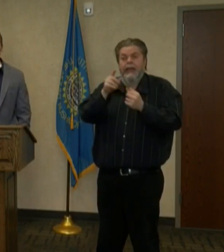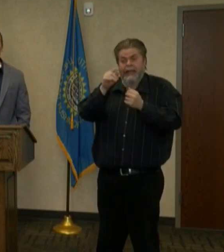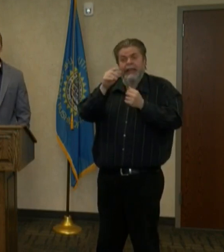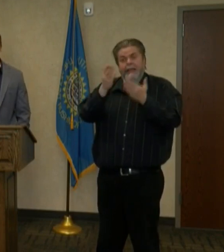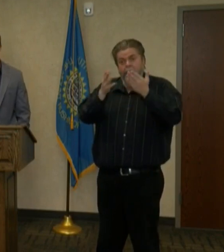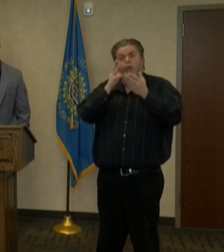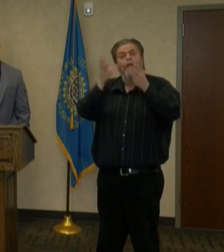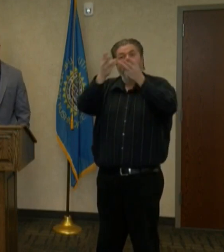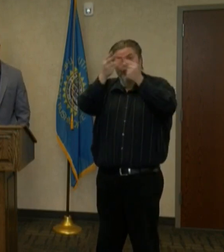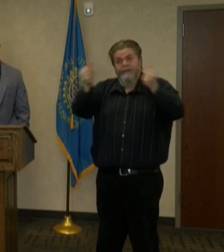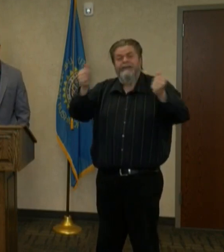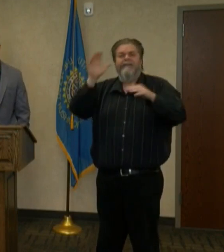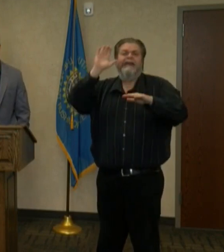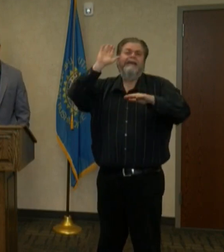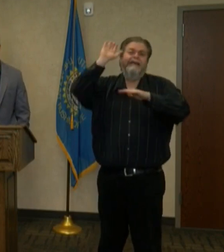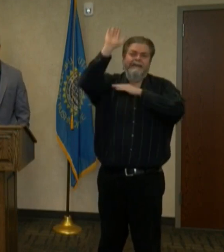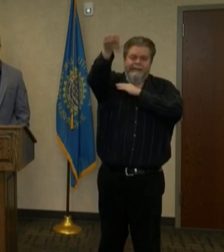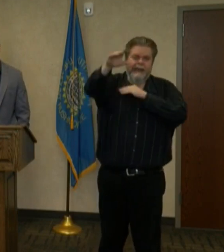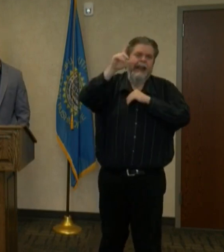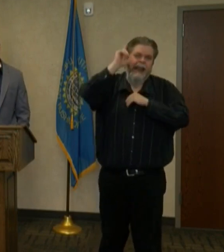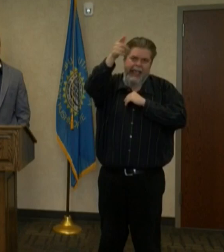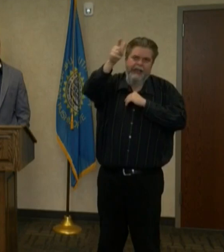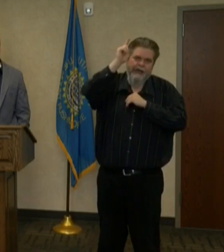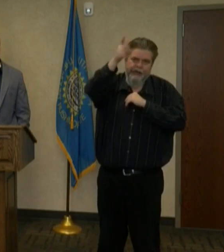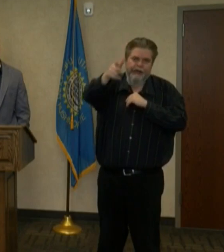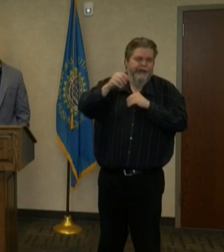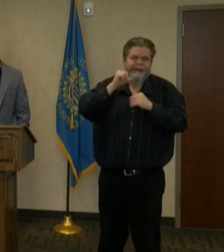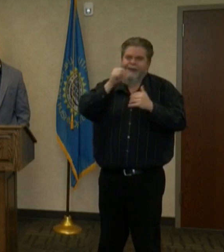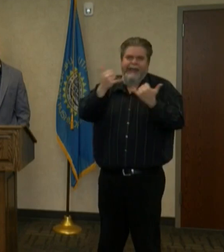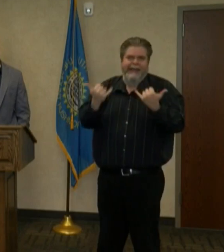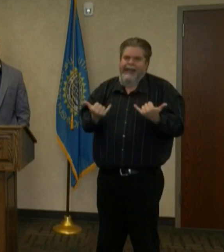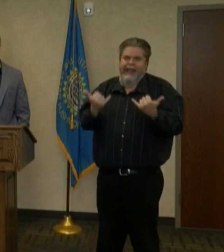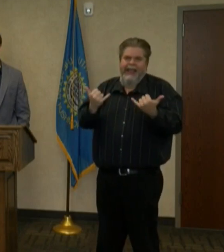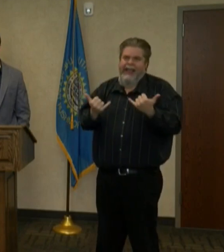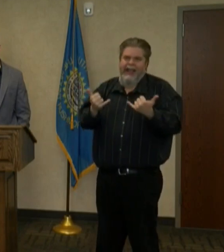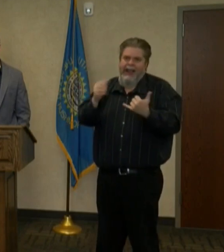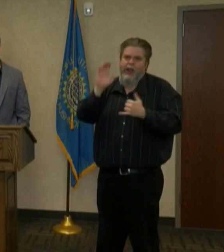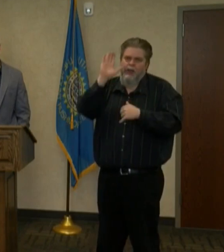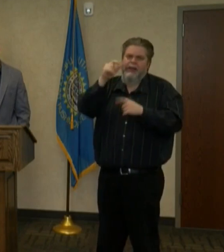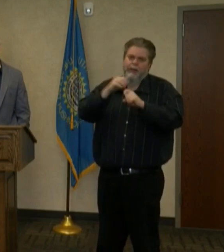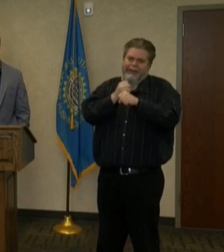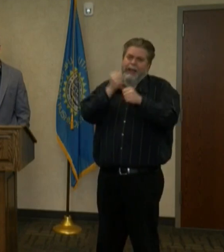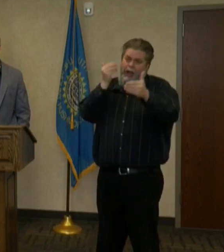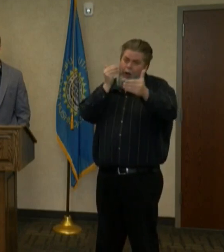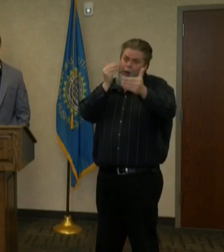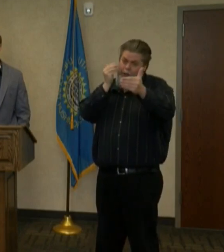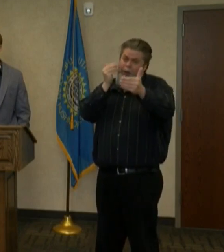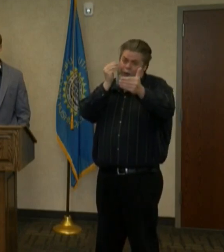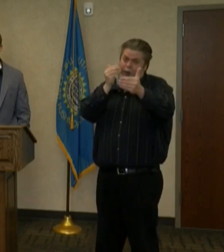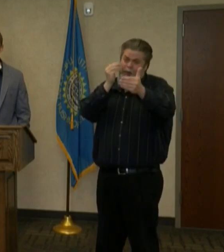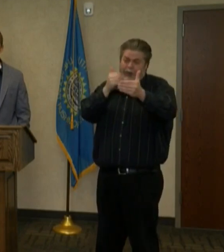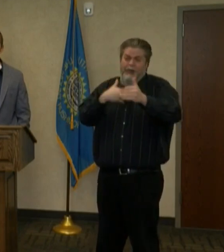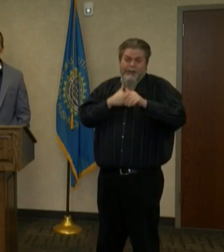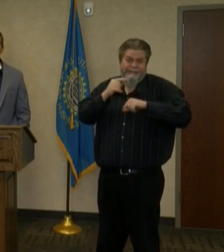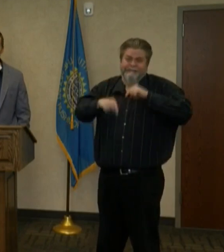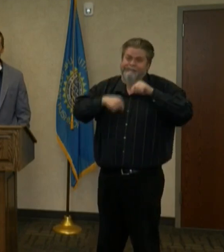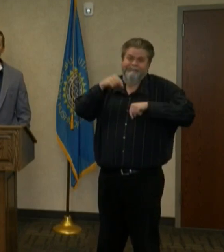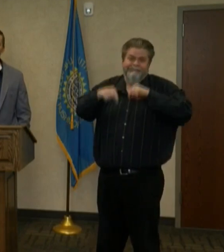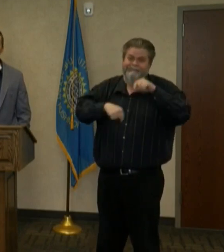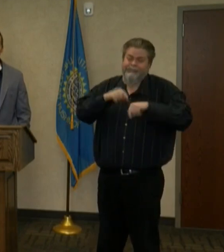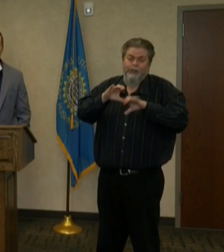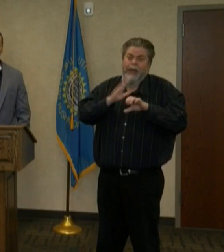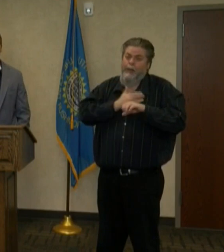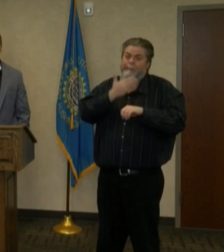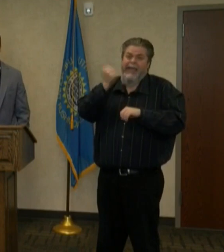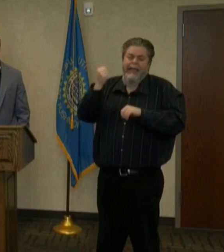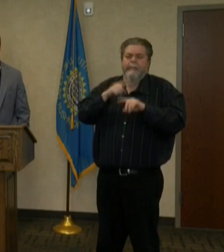it's still a long ways away. And we still can't see it. So we're just running. We're running hard right now, and we're doing our best. People